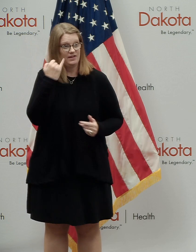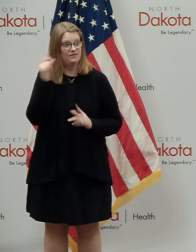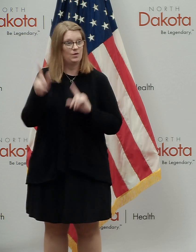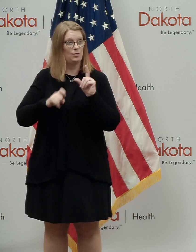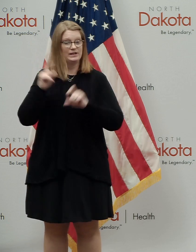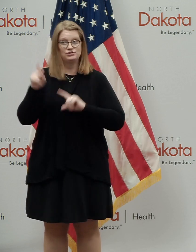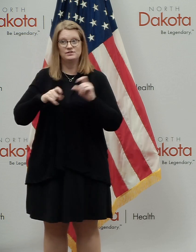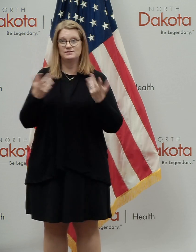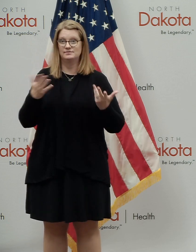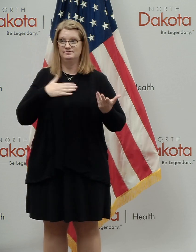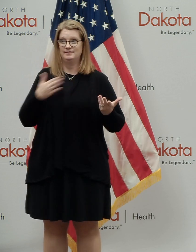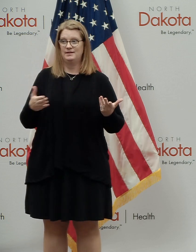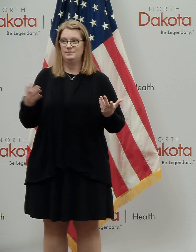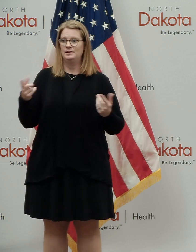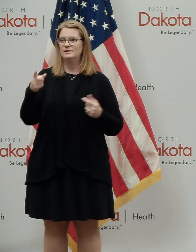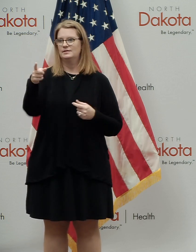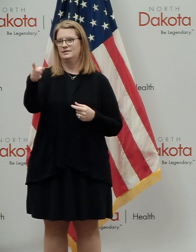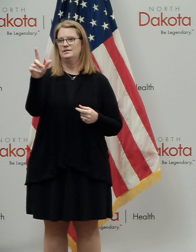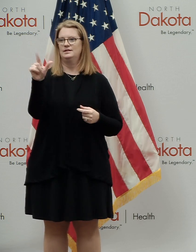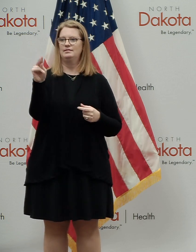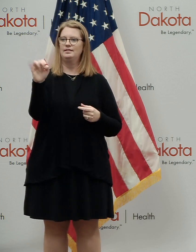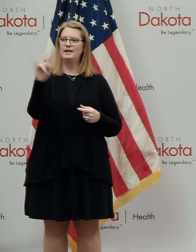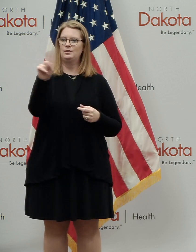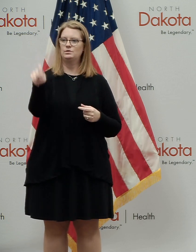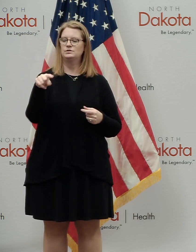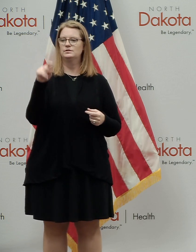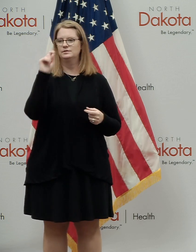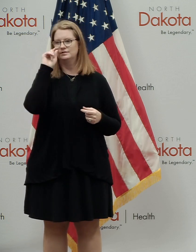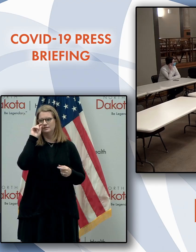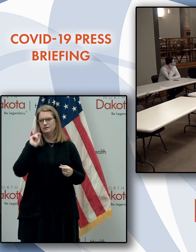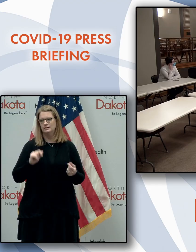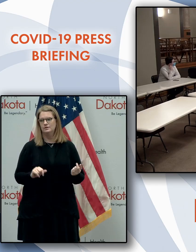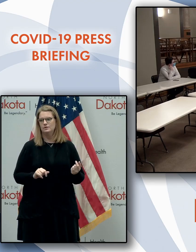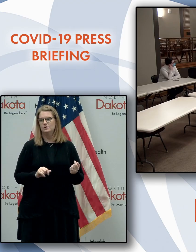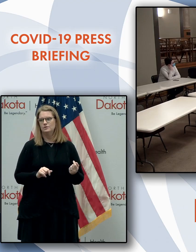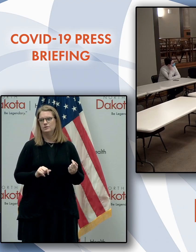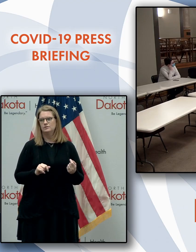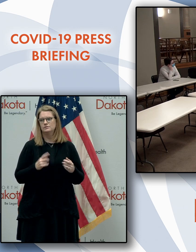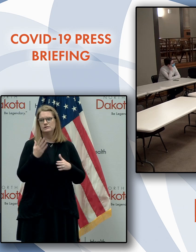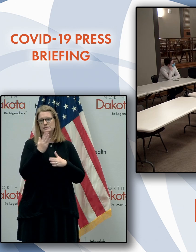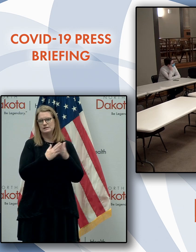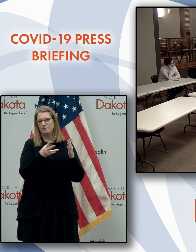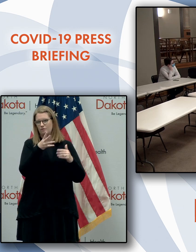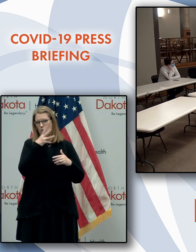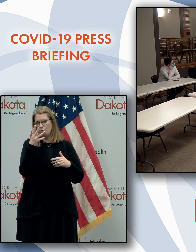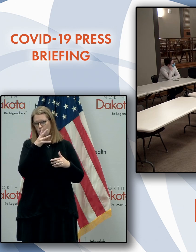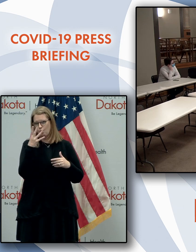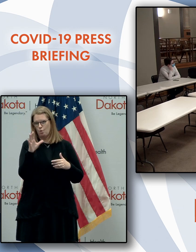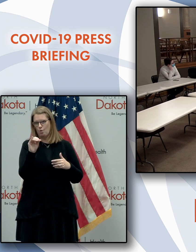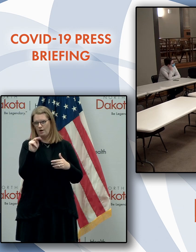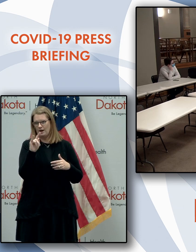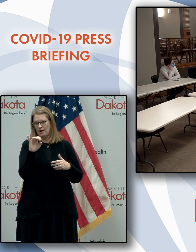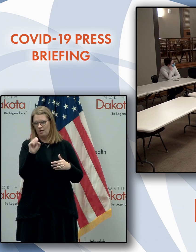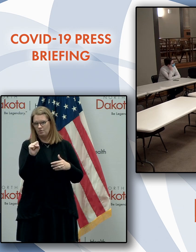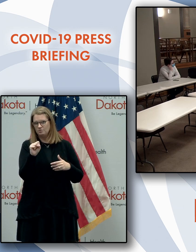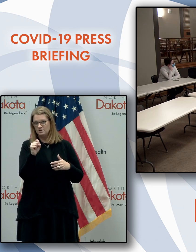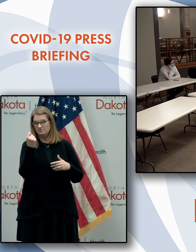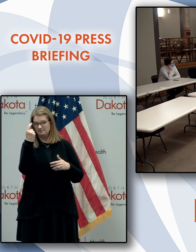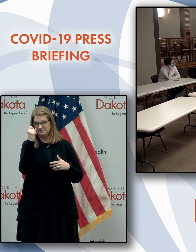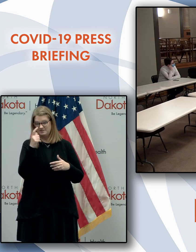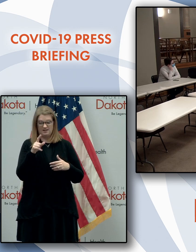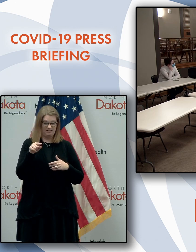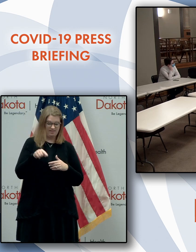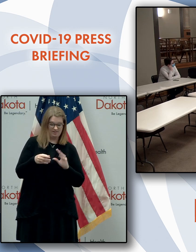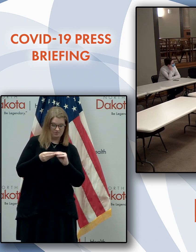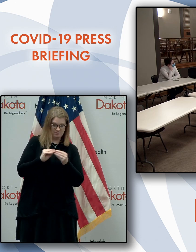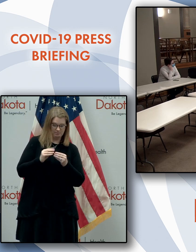them, I'm happy to take that. But I'm going to go to this side. Lane, question? Yeah, Governor, some of our rural counties have been seeing increased